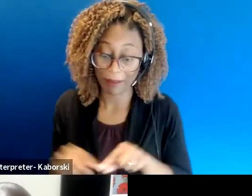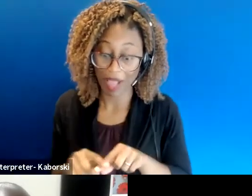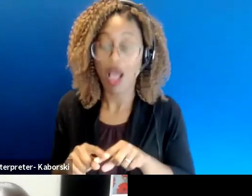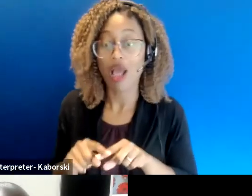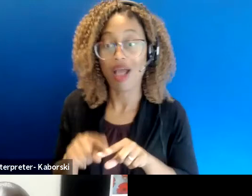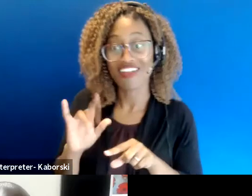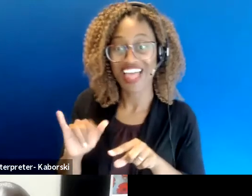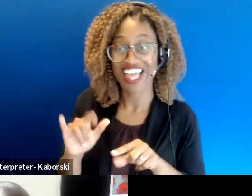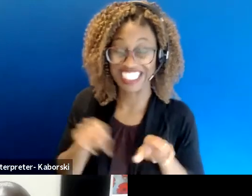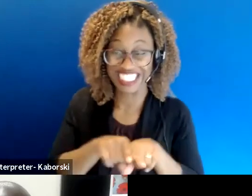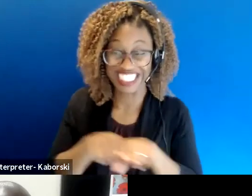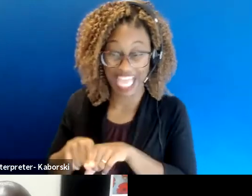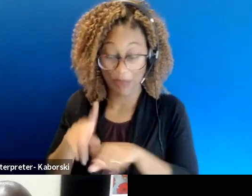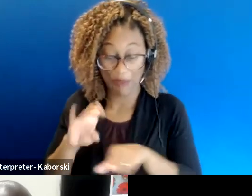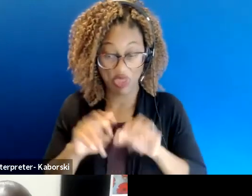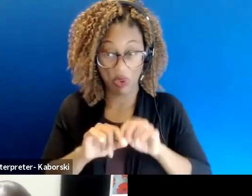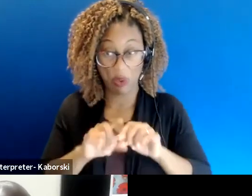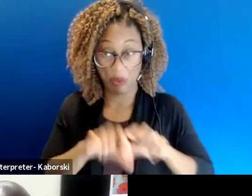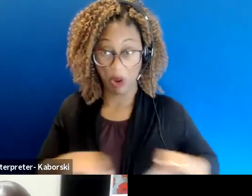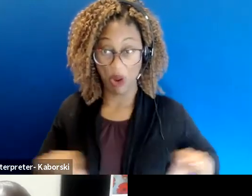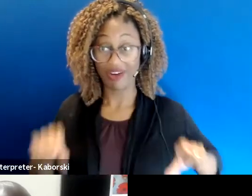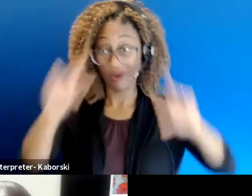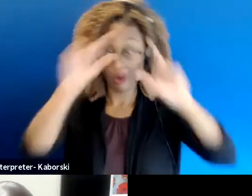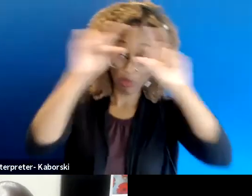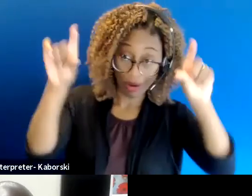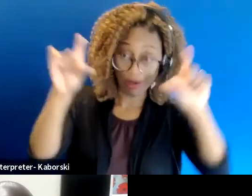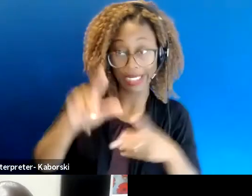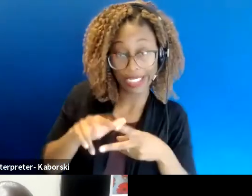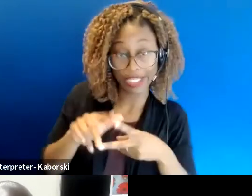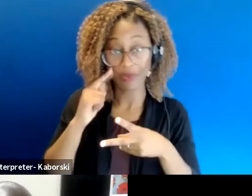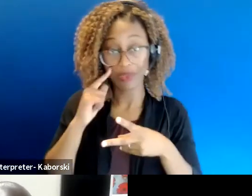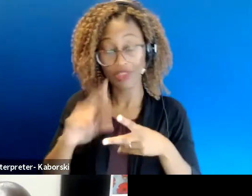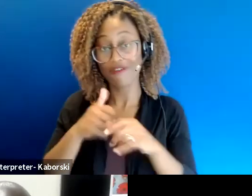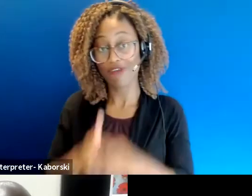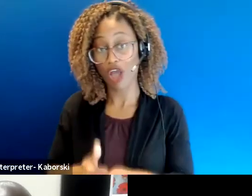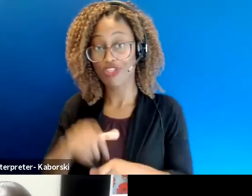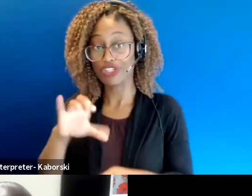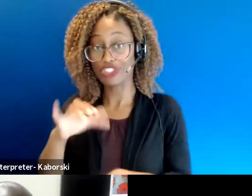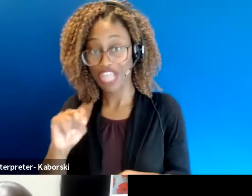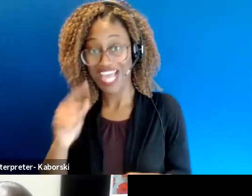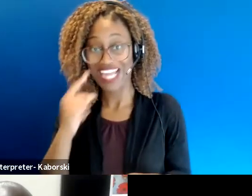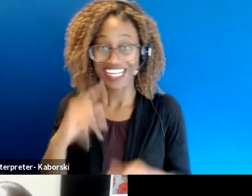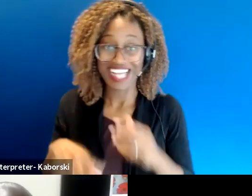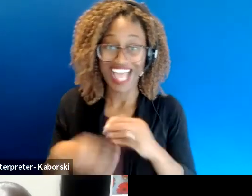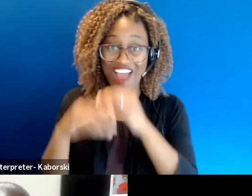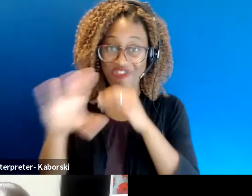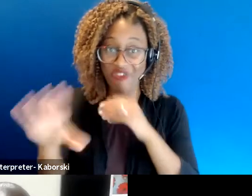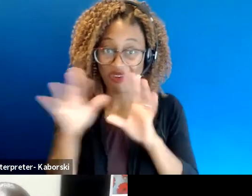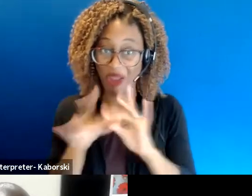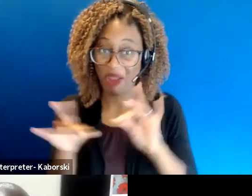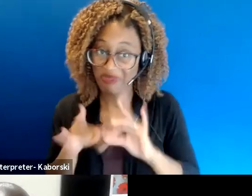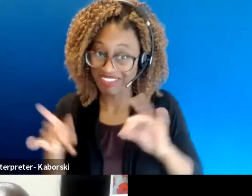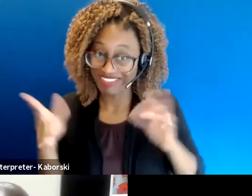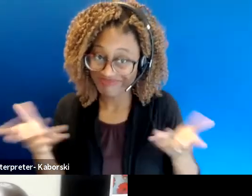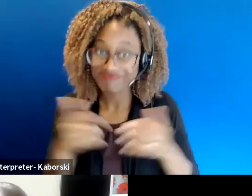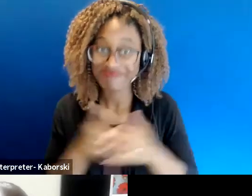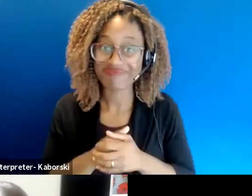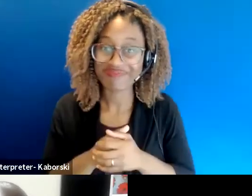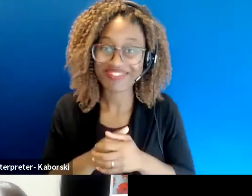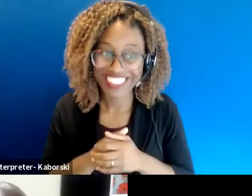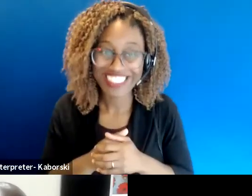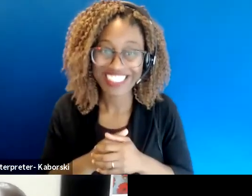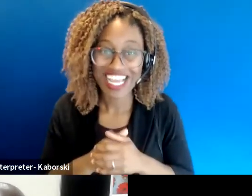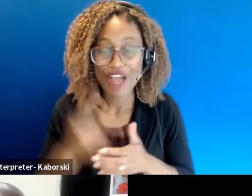selected, that will allow you to follow along with the chat or add in your comments. For Q&A times, please note